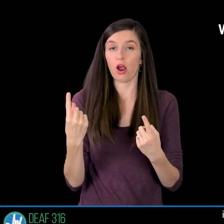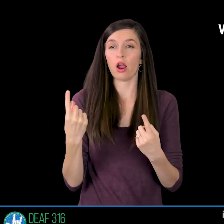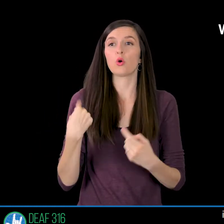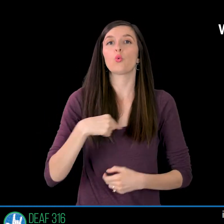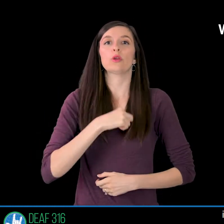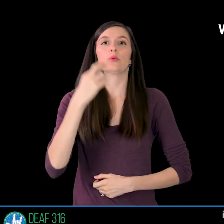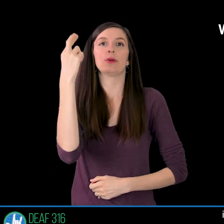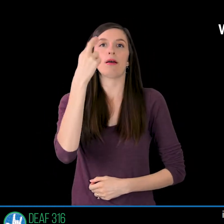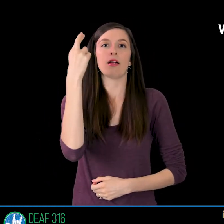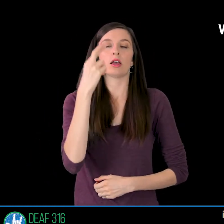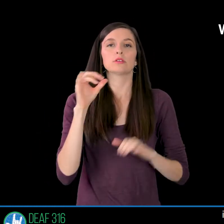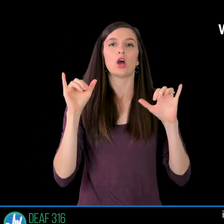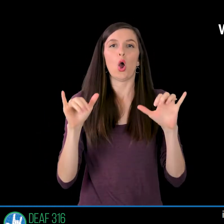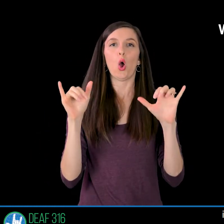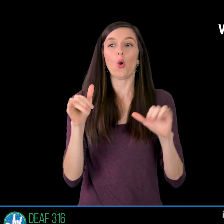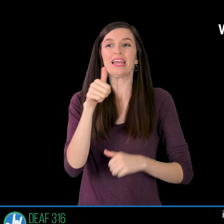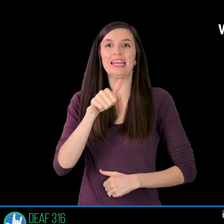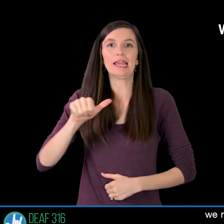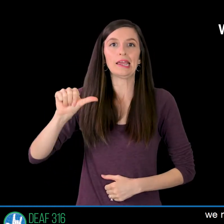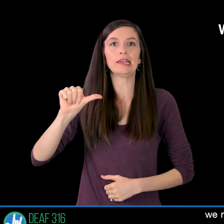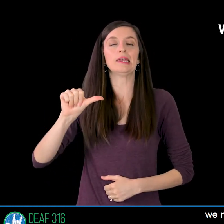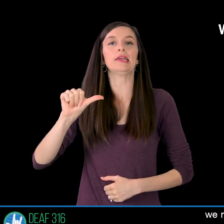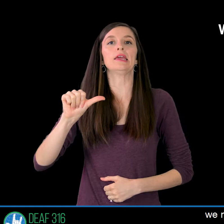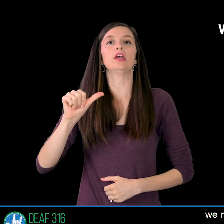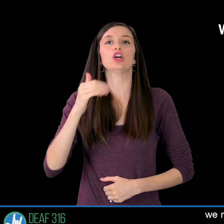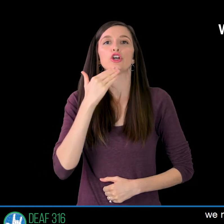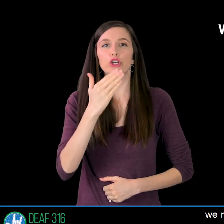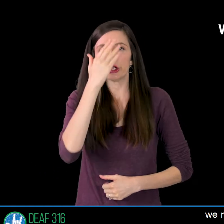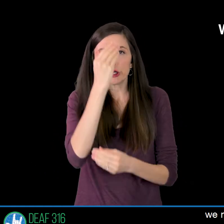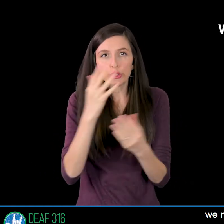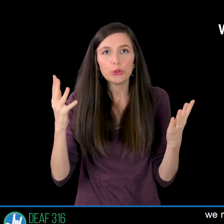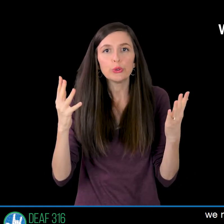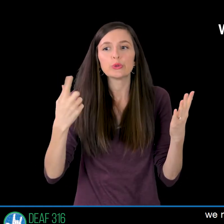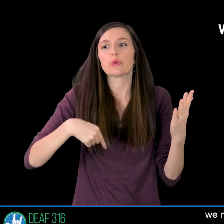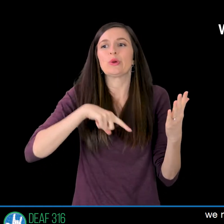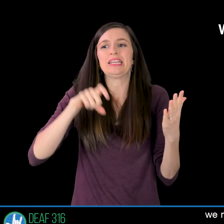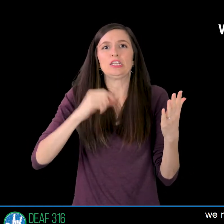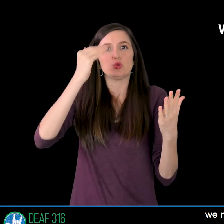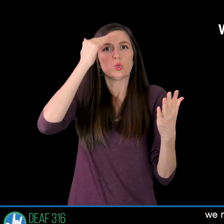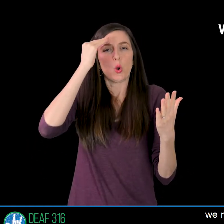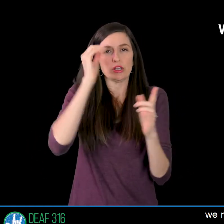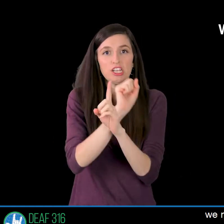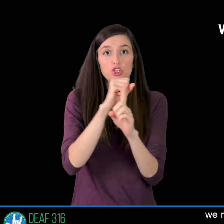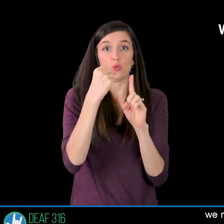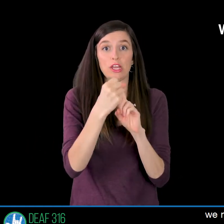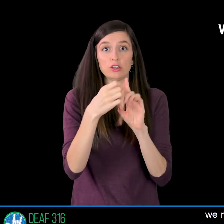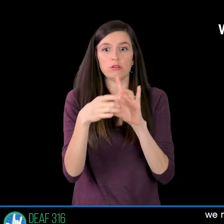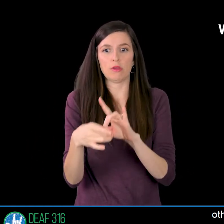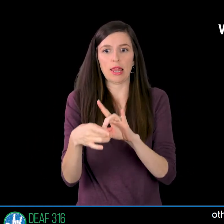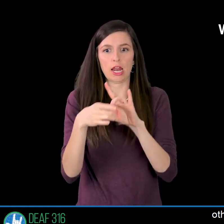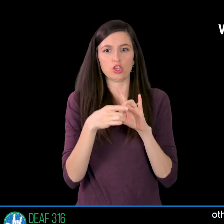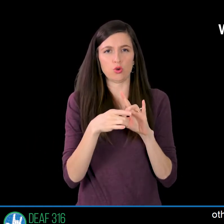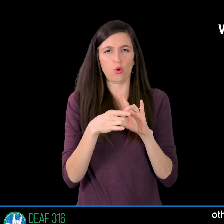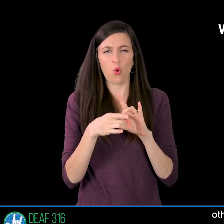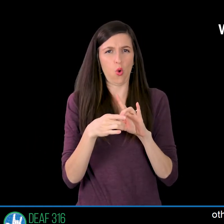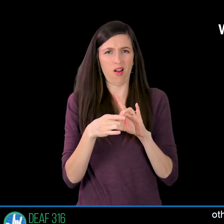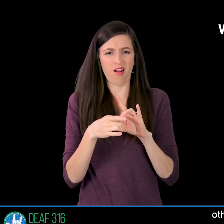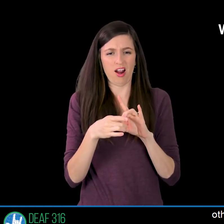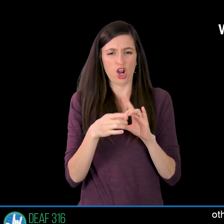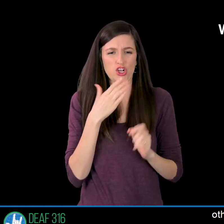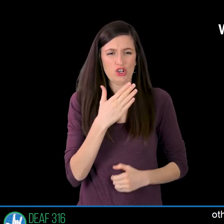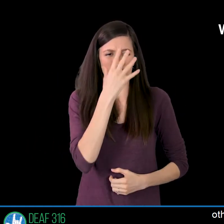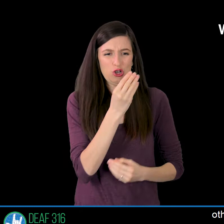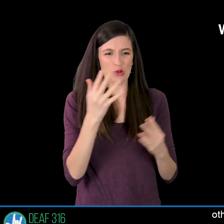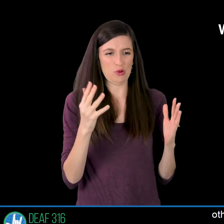understand any claim to good news, we need to know the situation behind the good news. Otherwise,